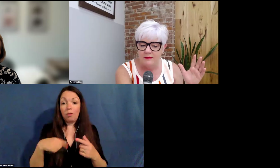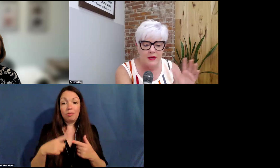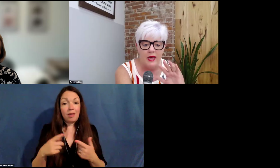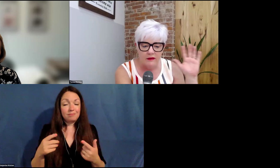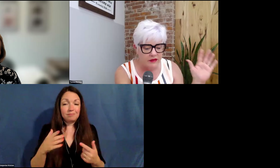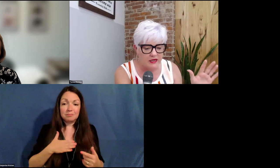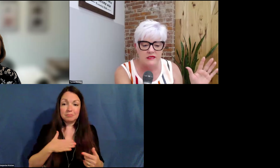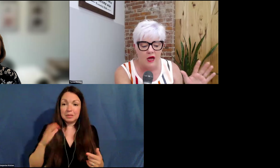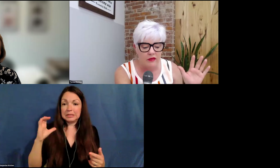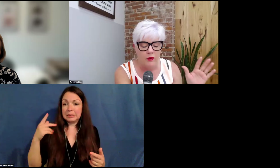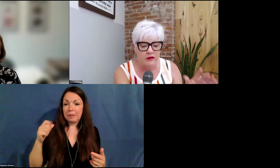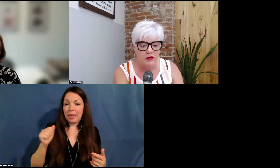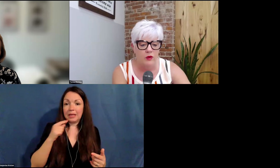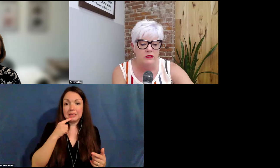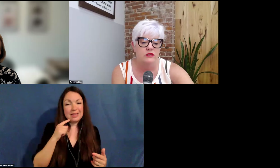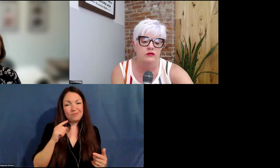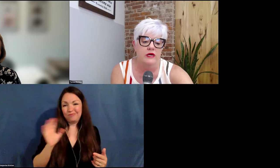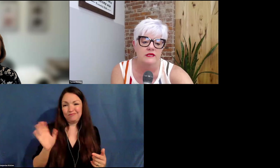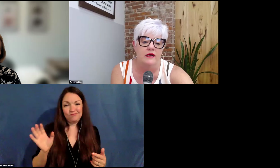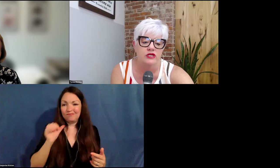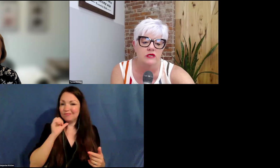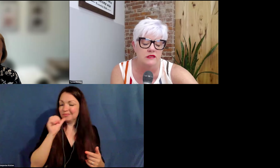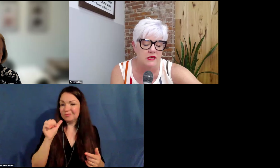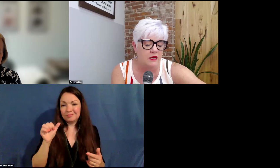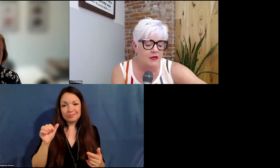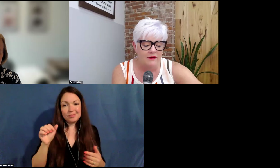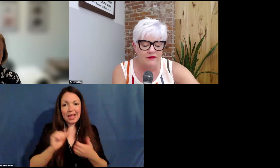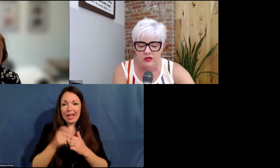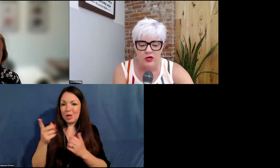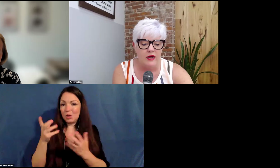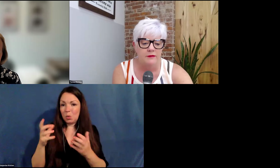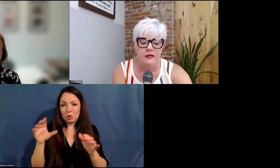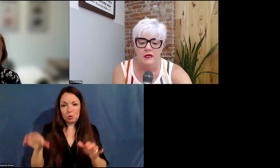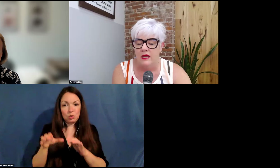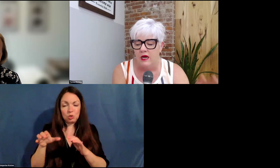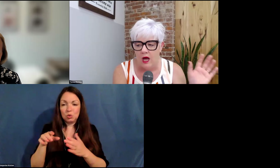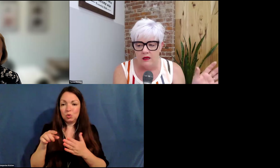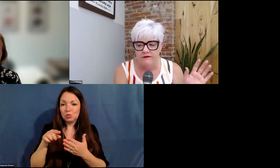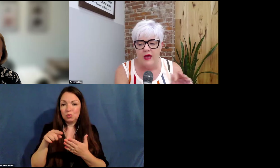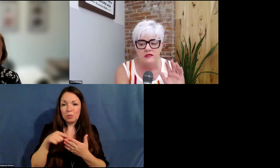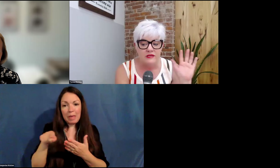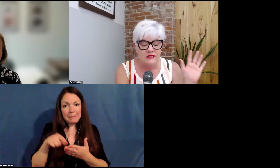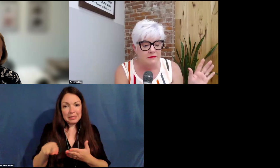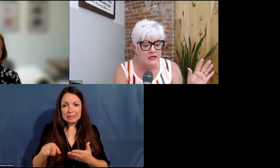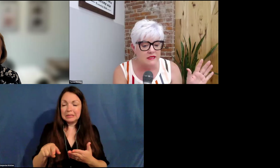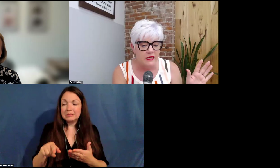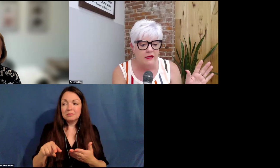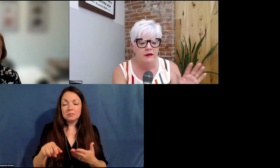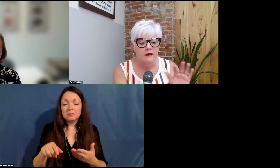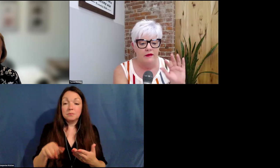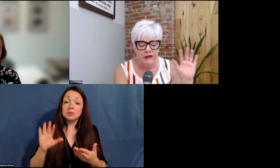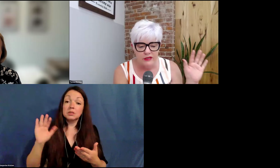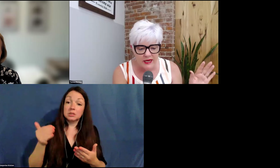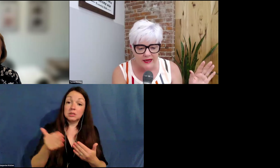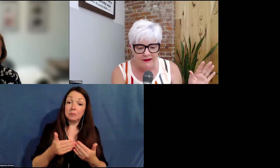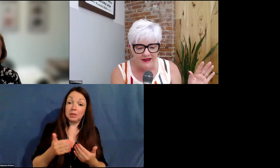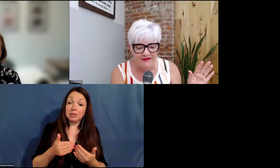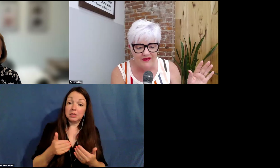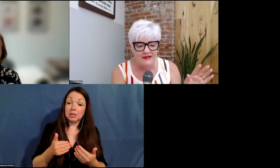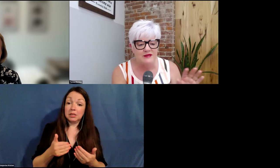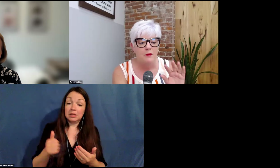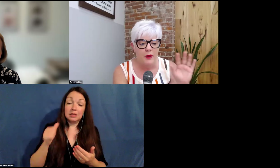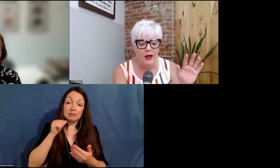my CPA. That is not the way that you want to do transactions and even the trackability and all of that. So it seems easy and they don't take